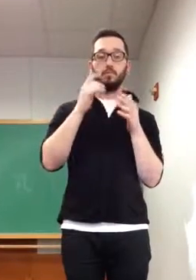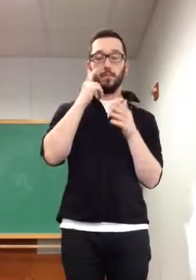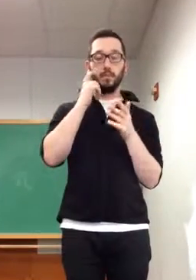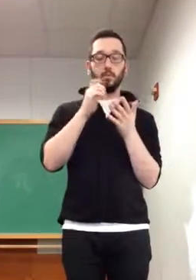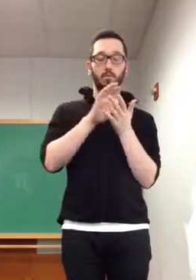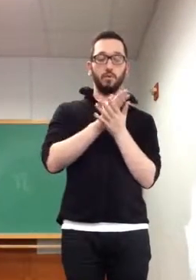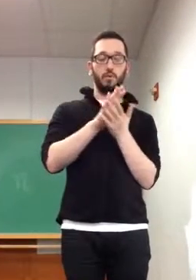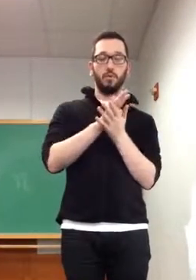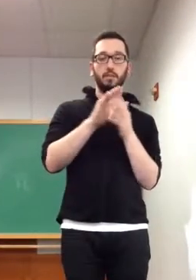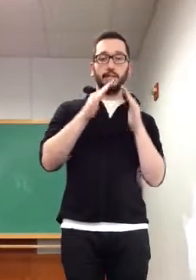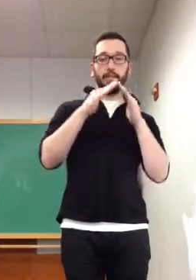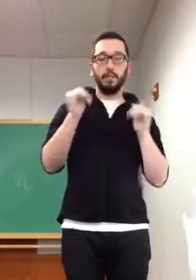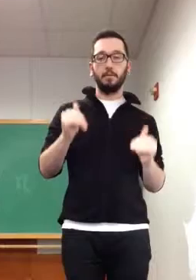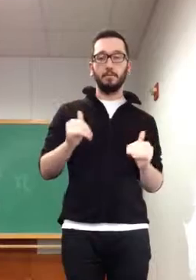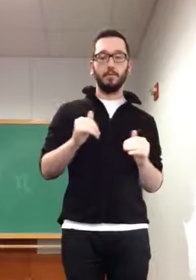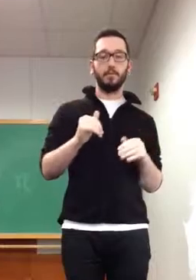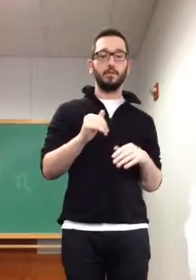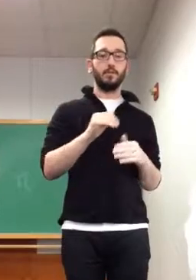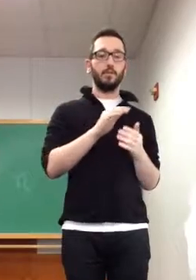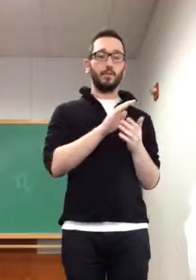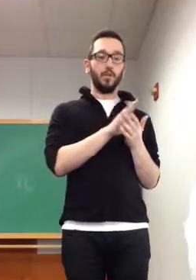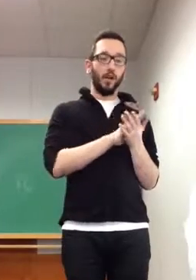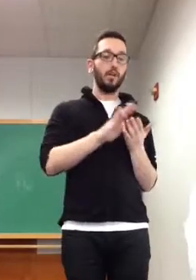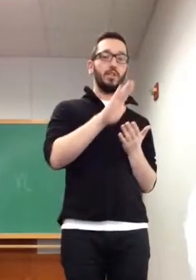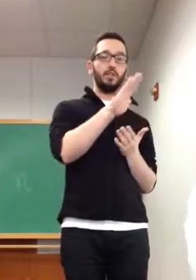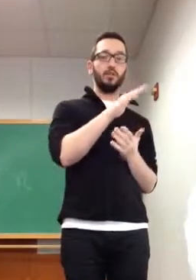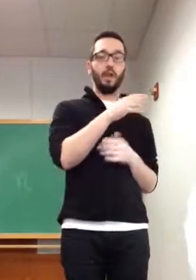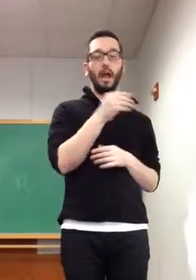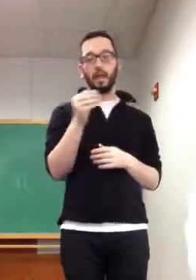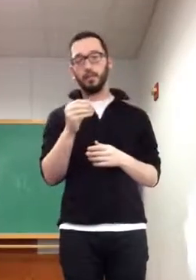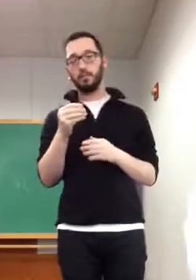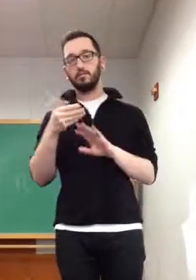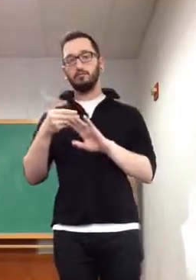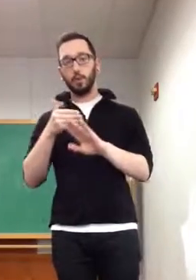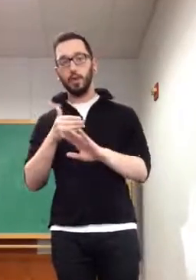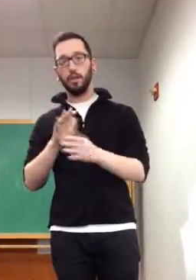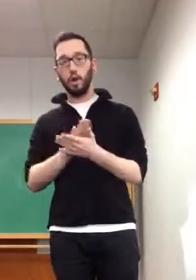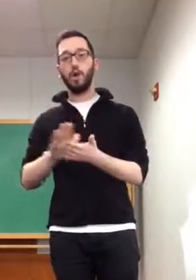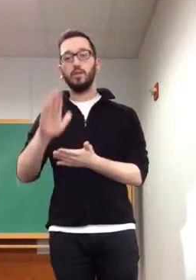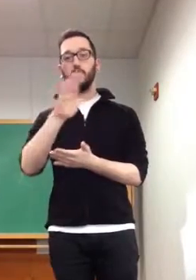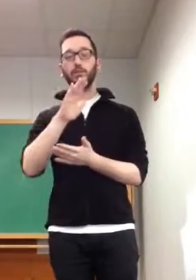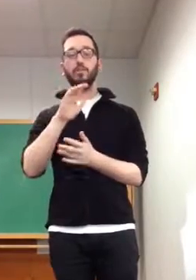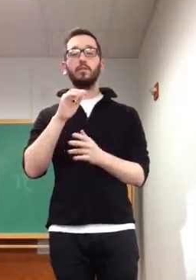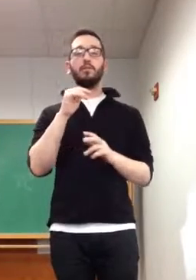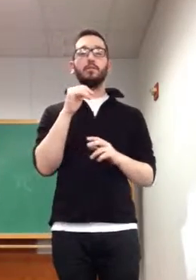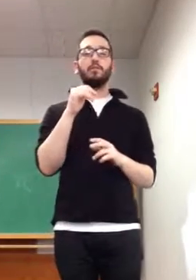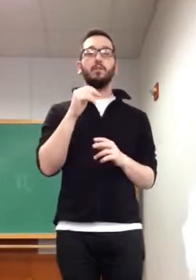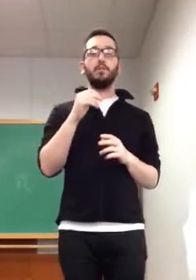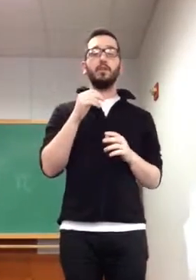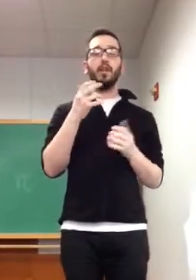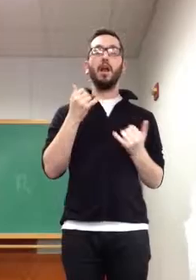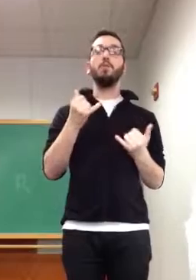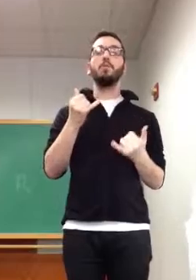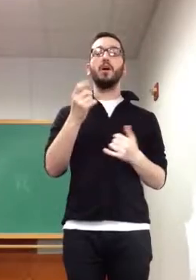both college but even more pre-college, it became understood that American history should be